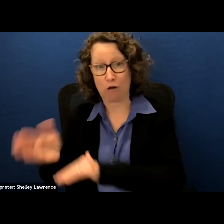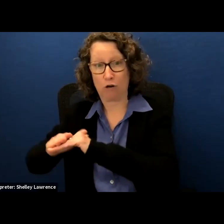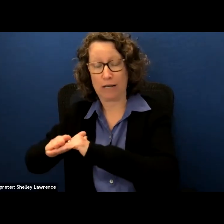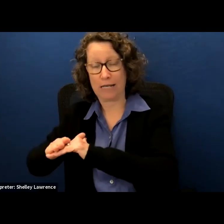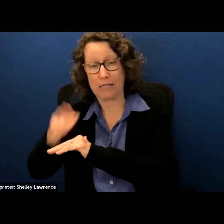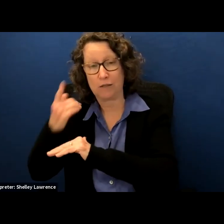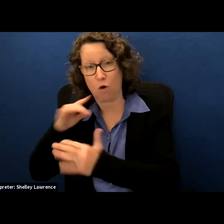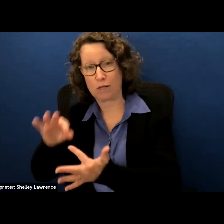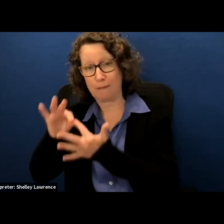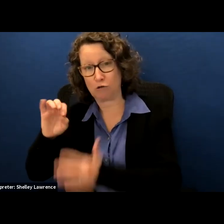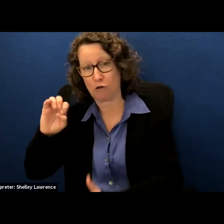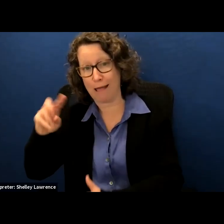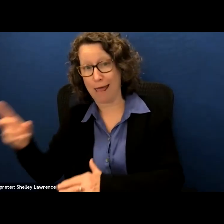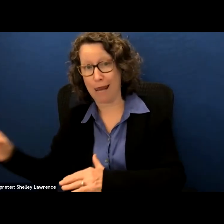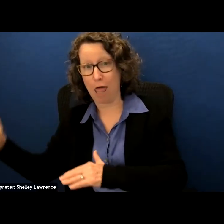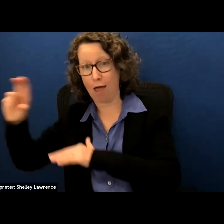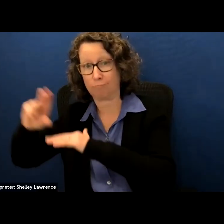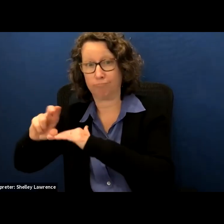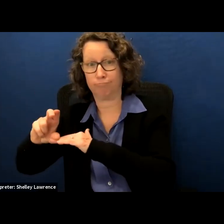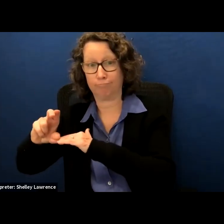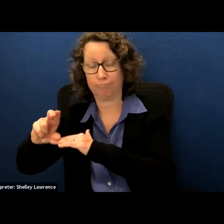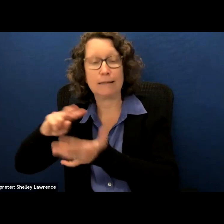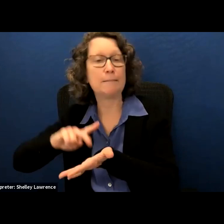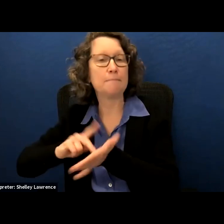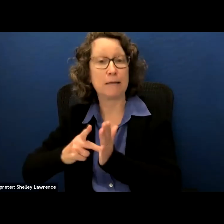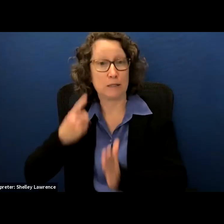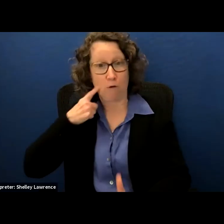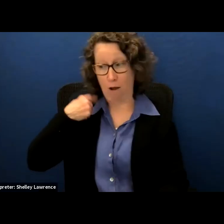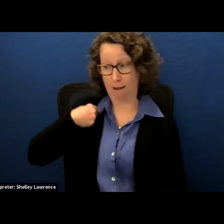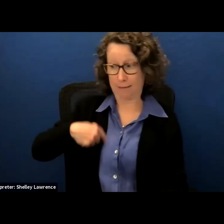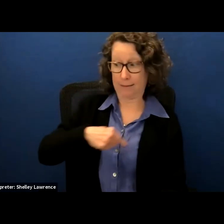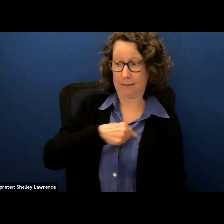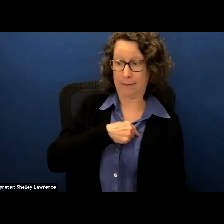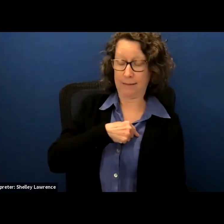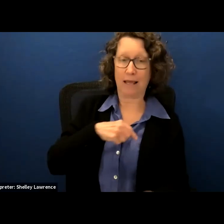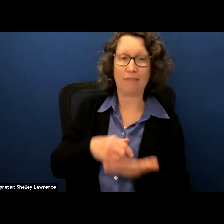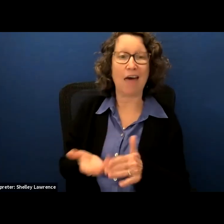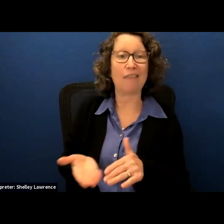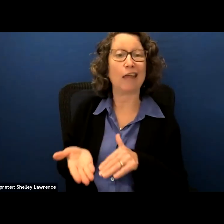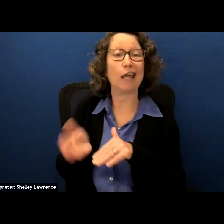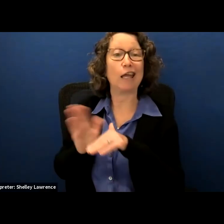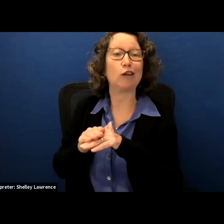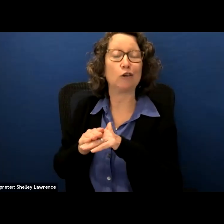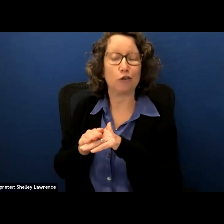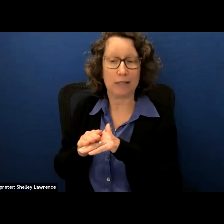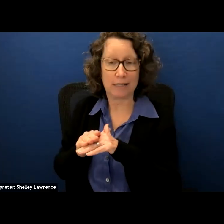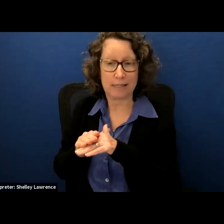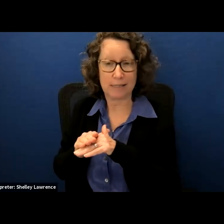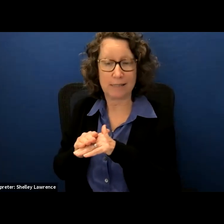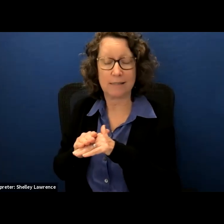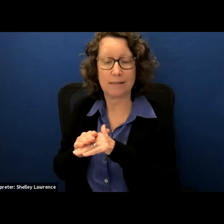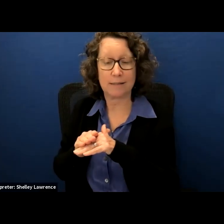on special ed means to us that the increase